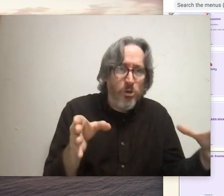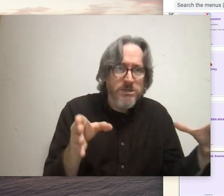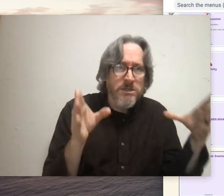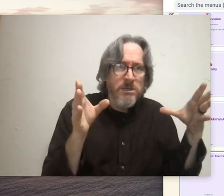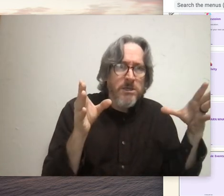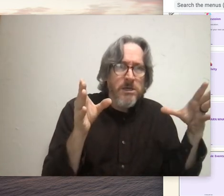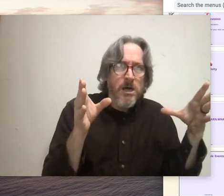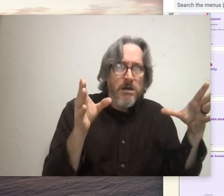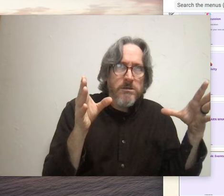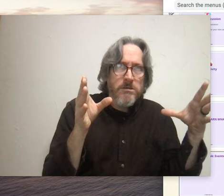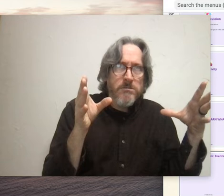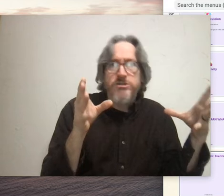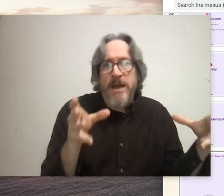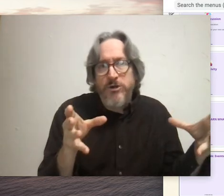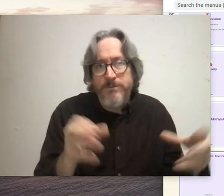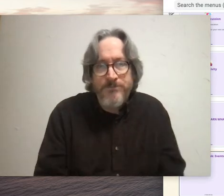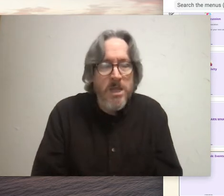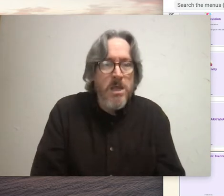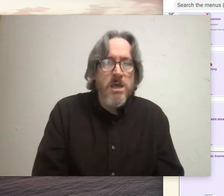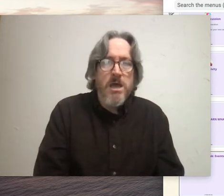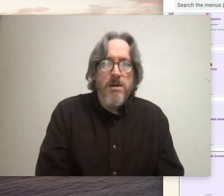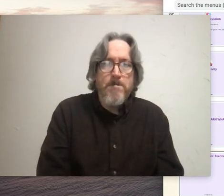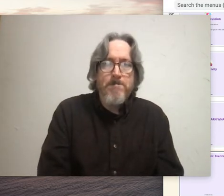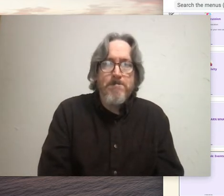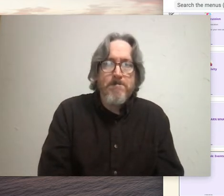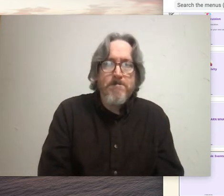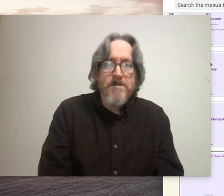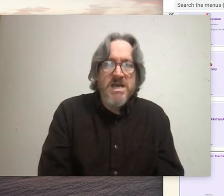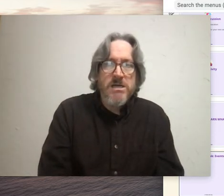pretty short chapter.